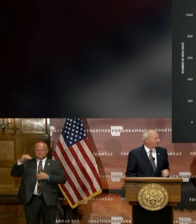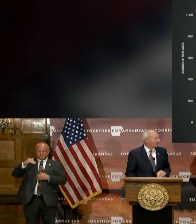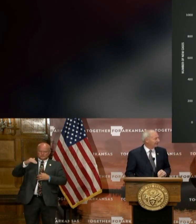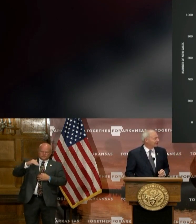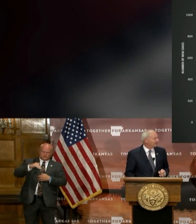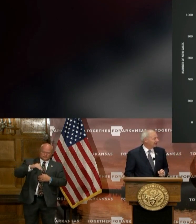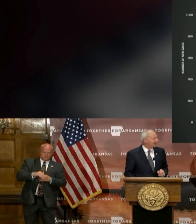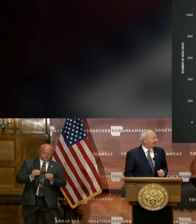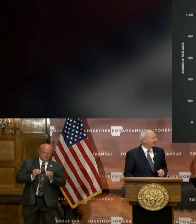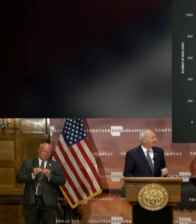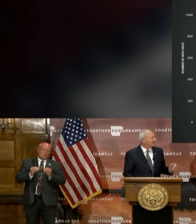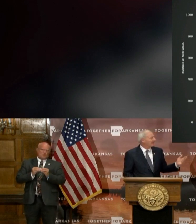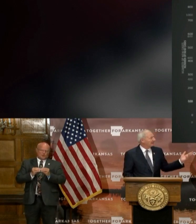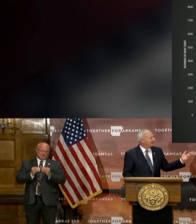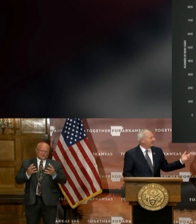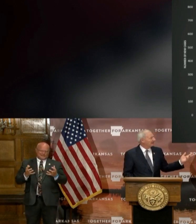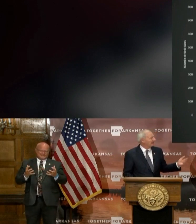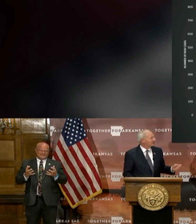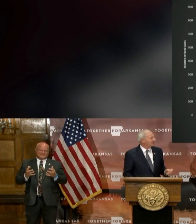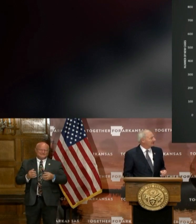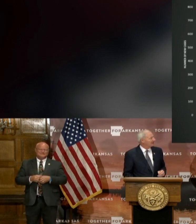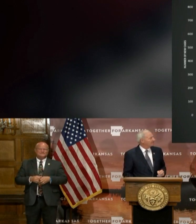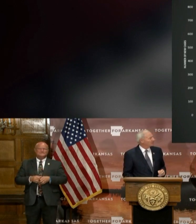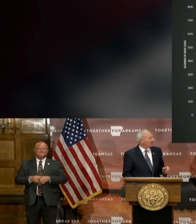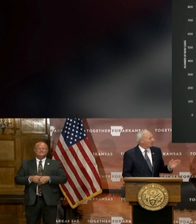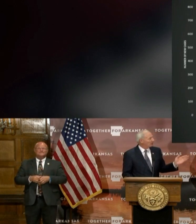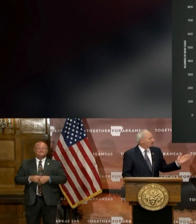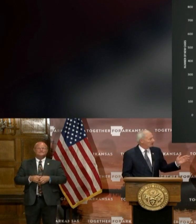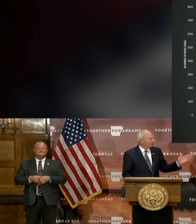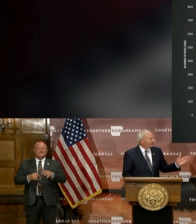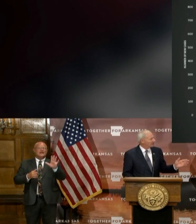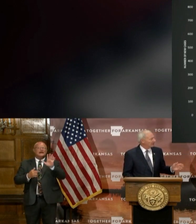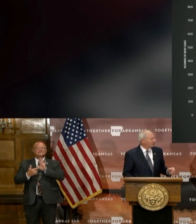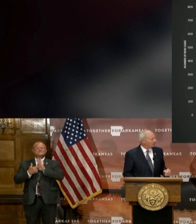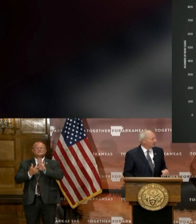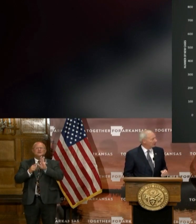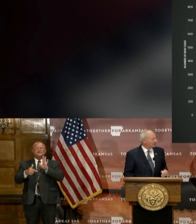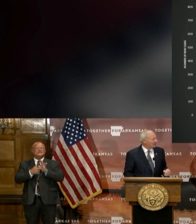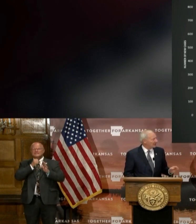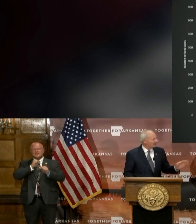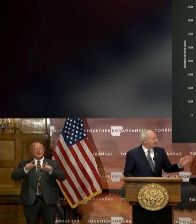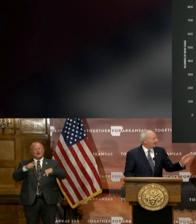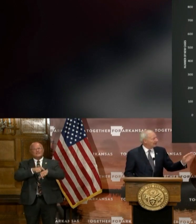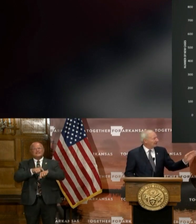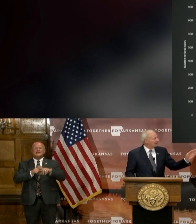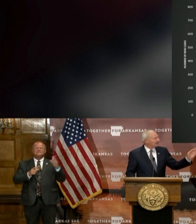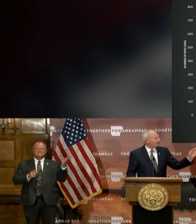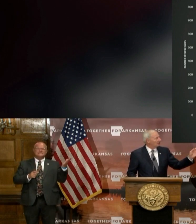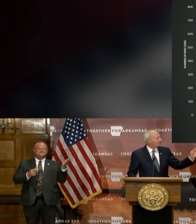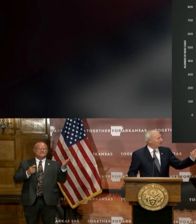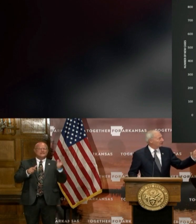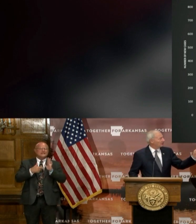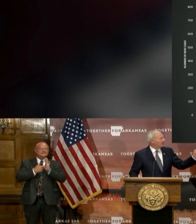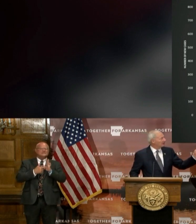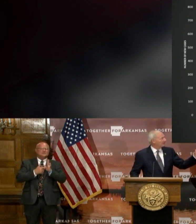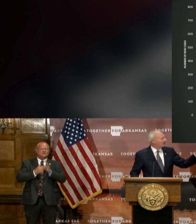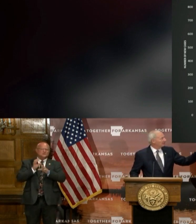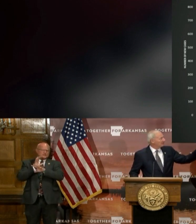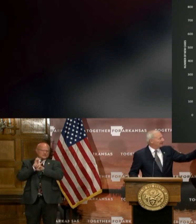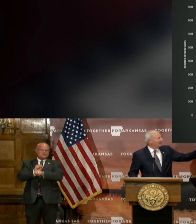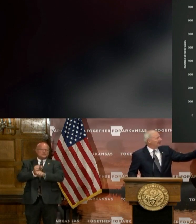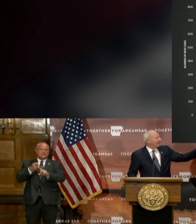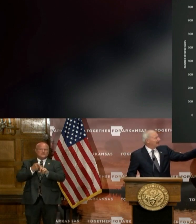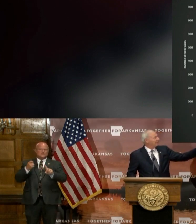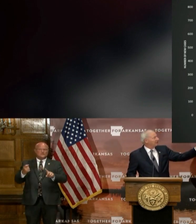than where it is right now. And next, I want to show this. I don't do it all the time. And this shows the trend